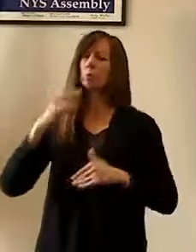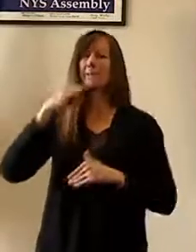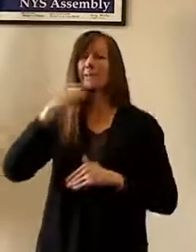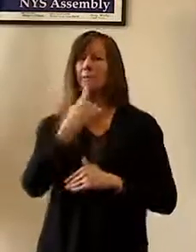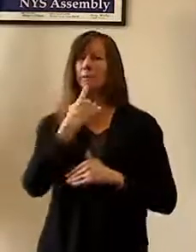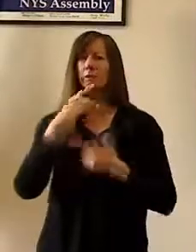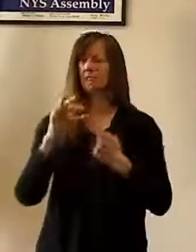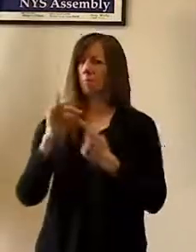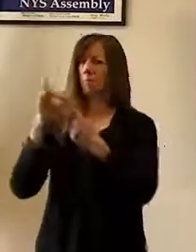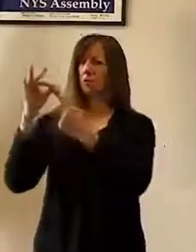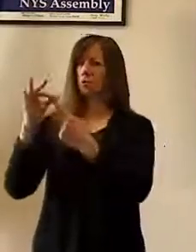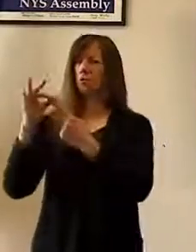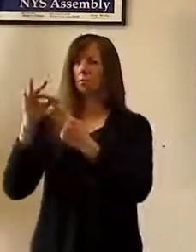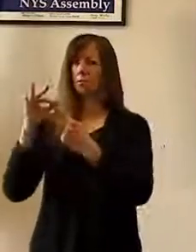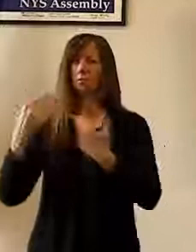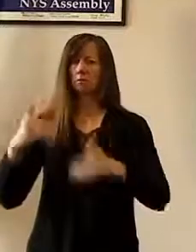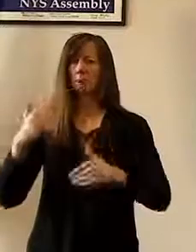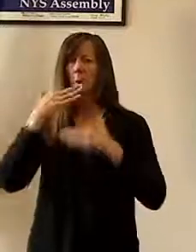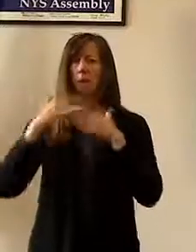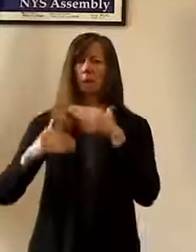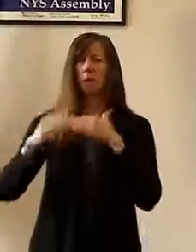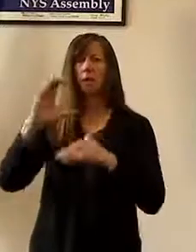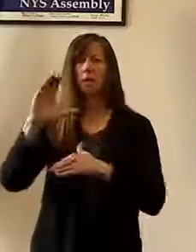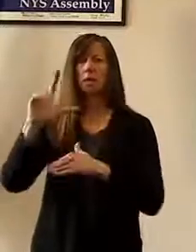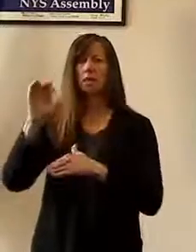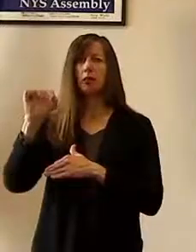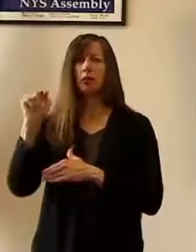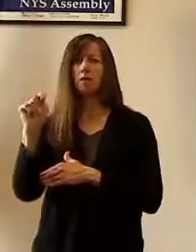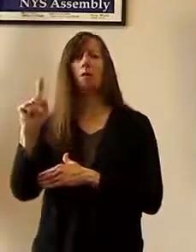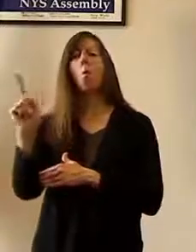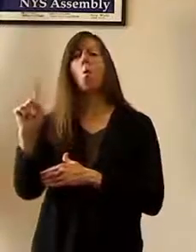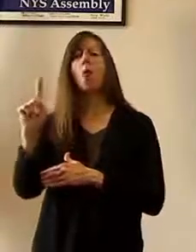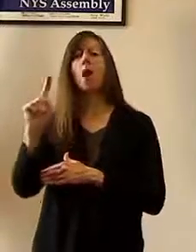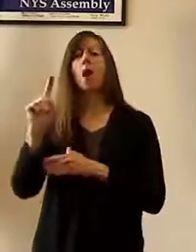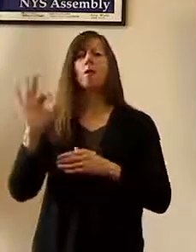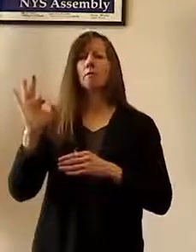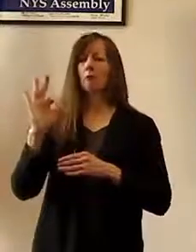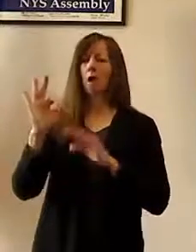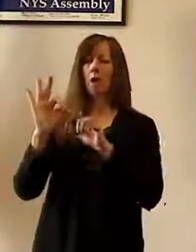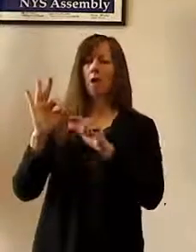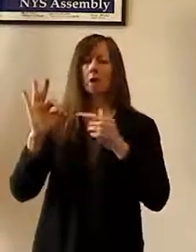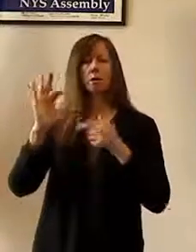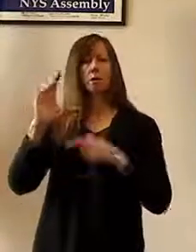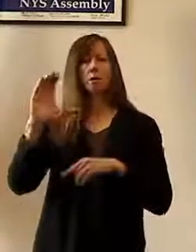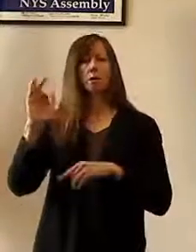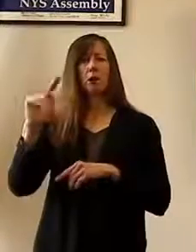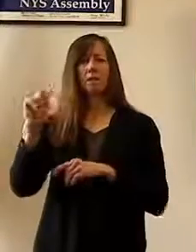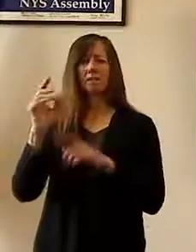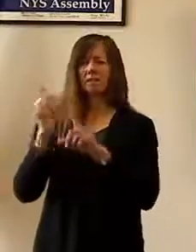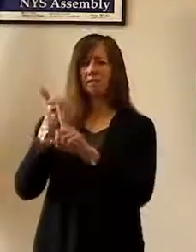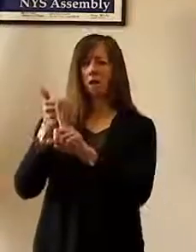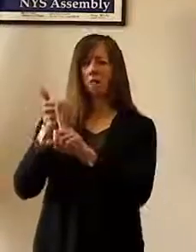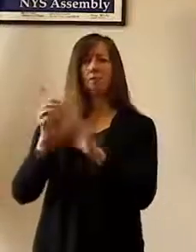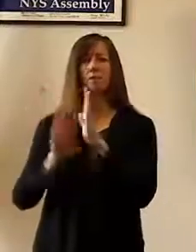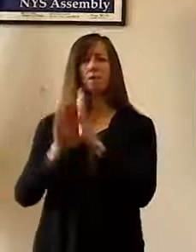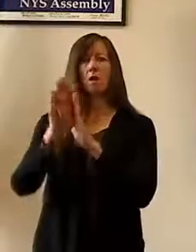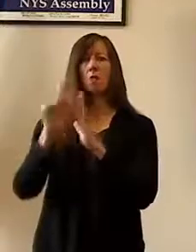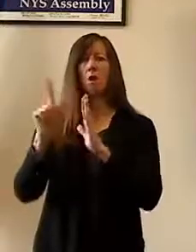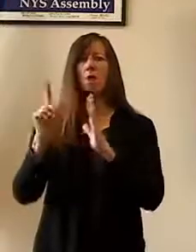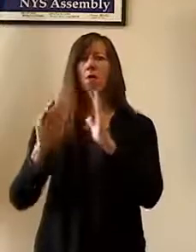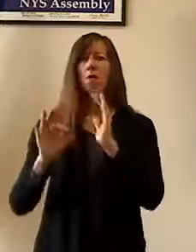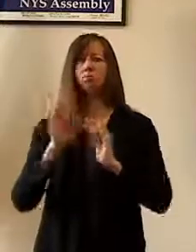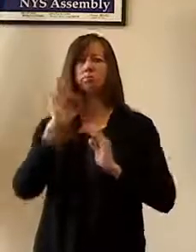was occurring in the brain, and so interestingly,